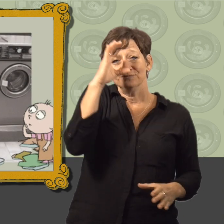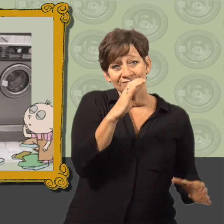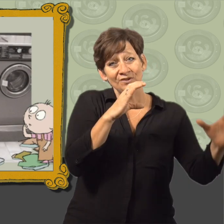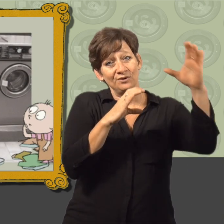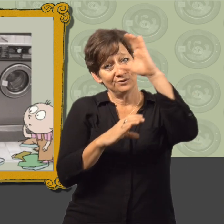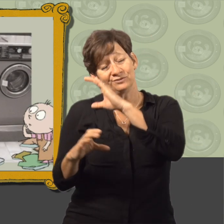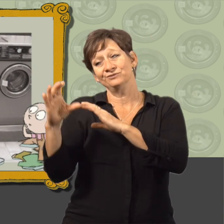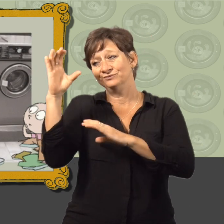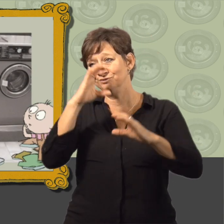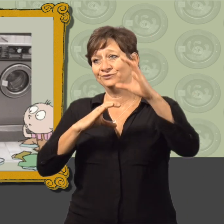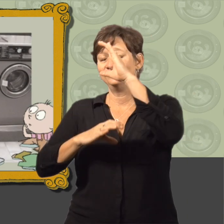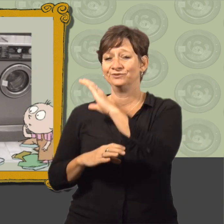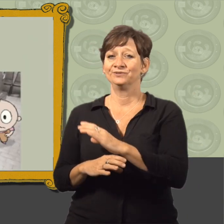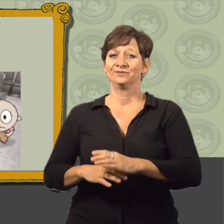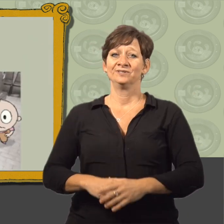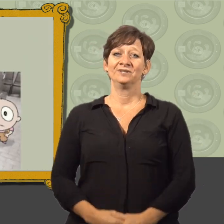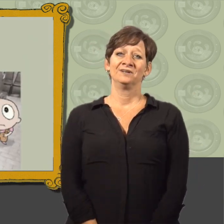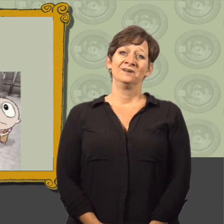And looked.